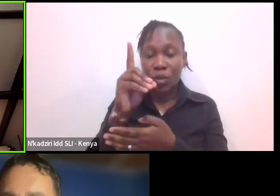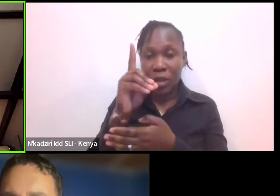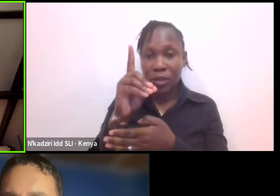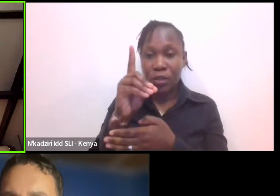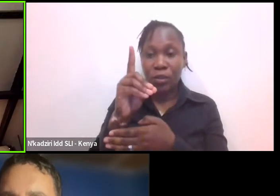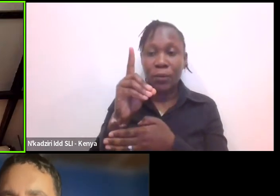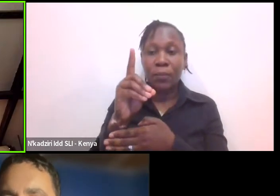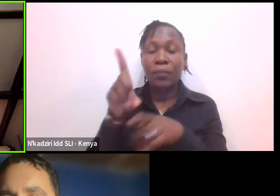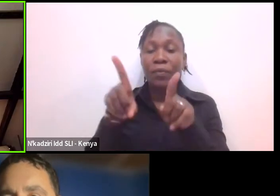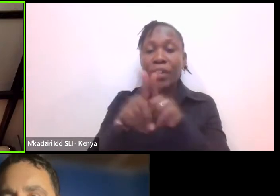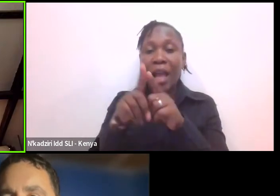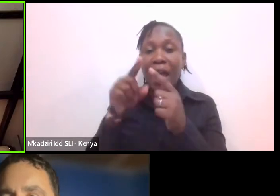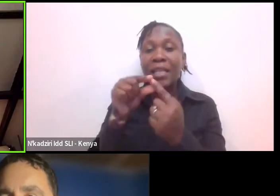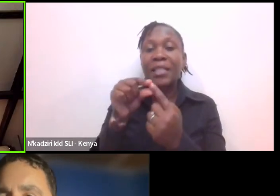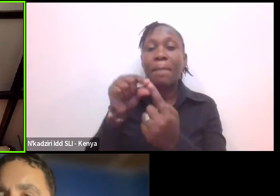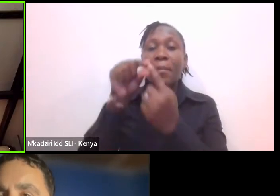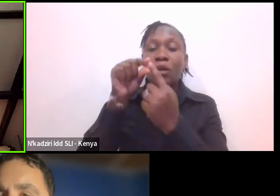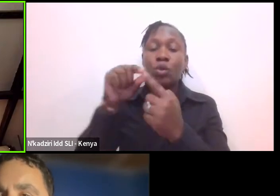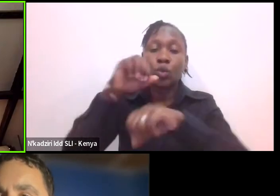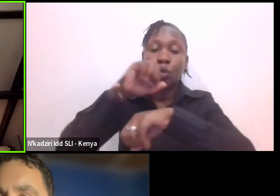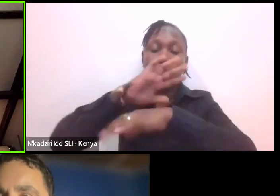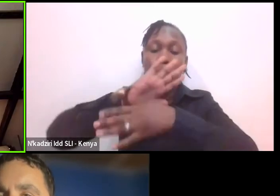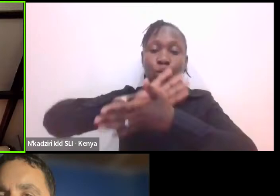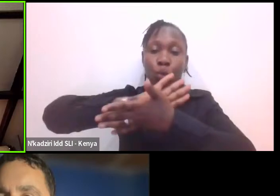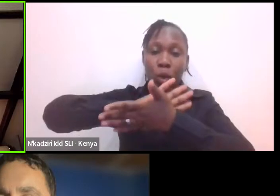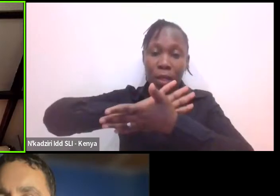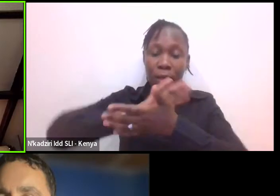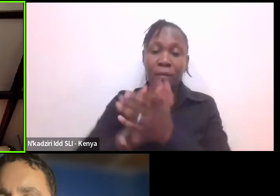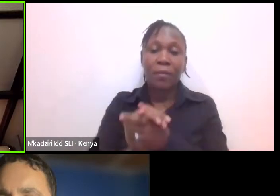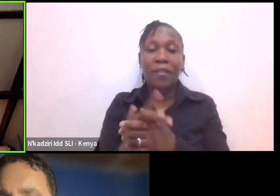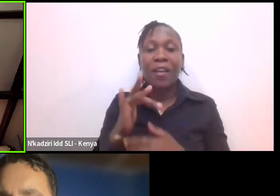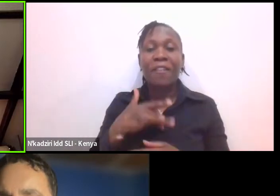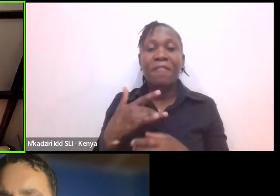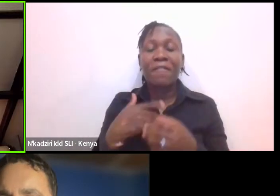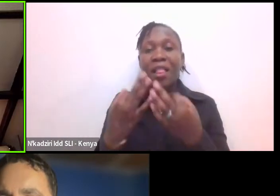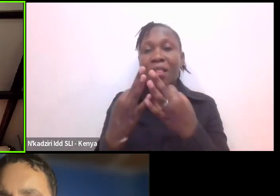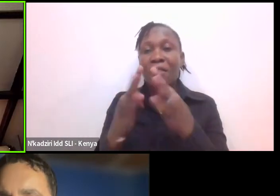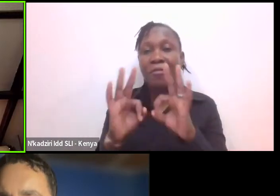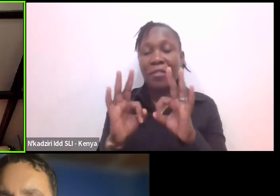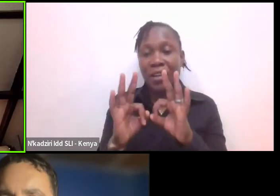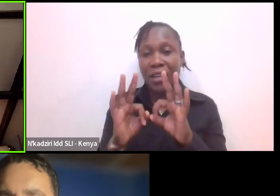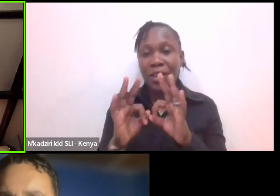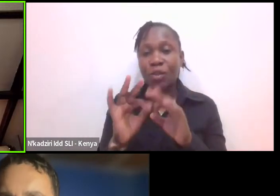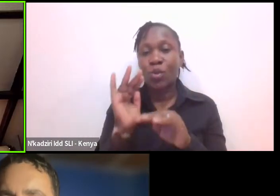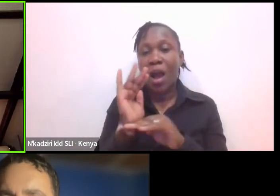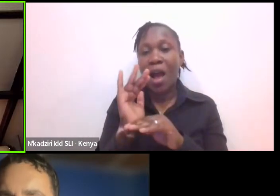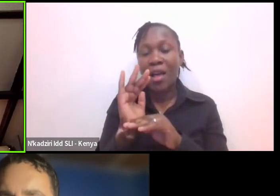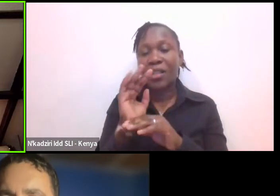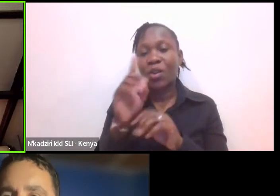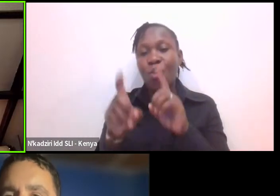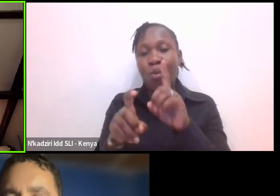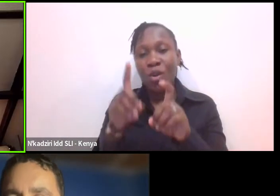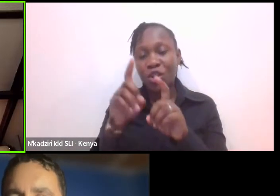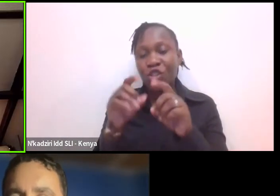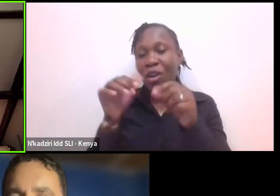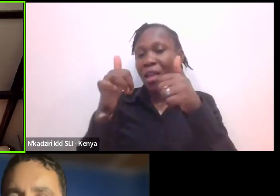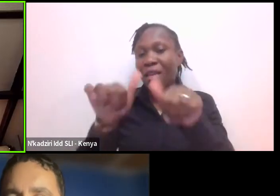for specialist schools alike. Feel free, please, to question and challenge anything.